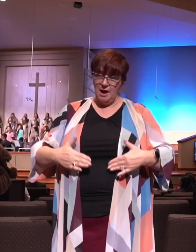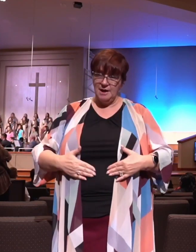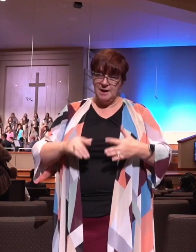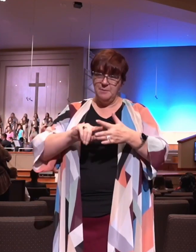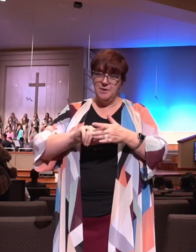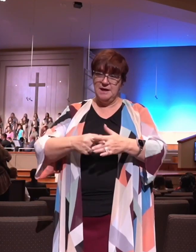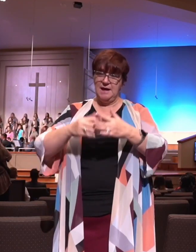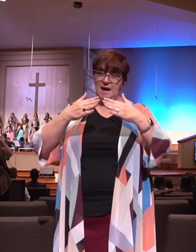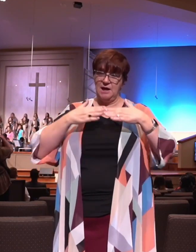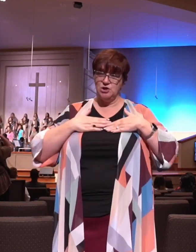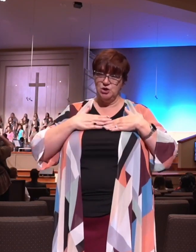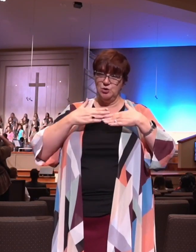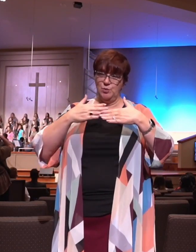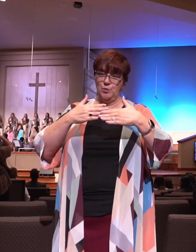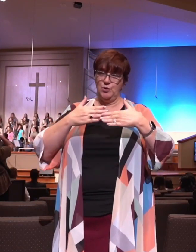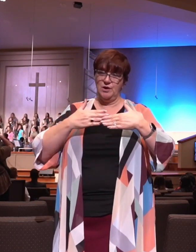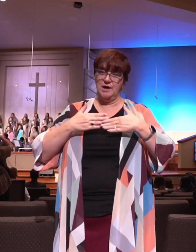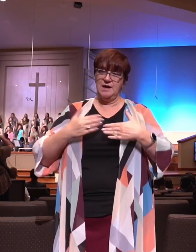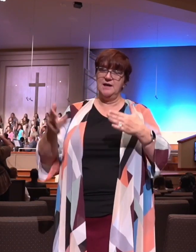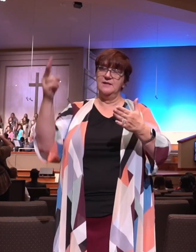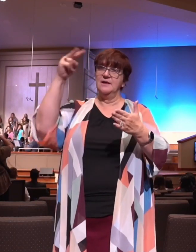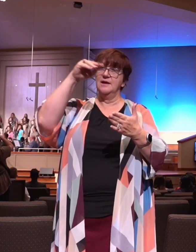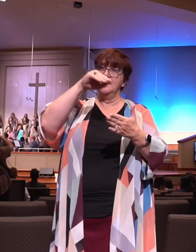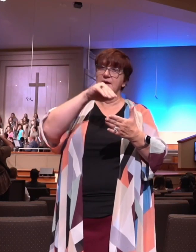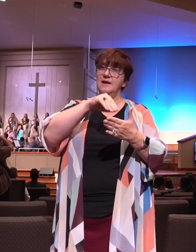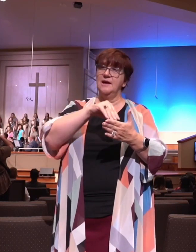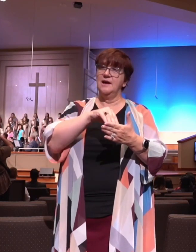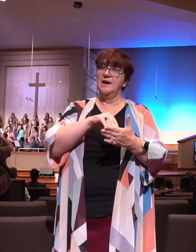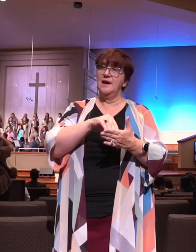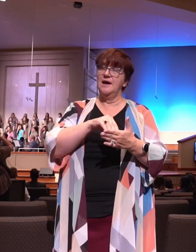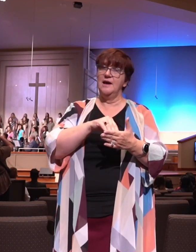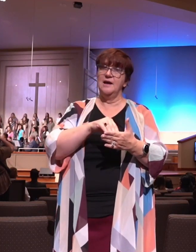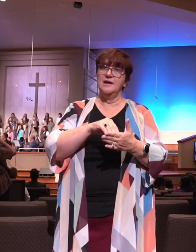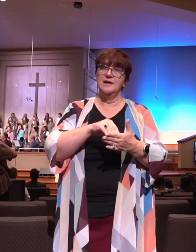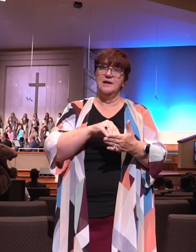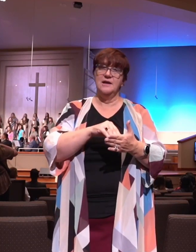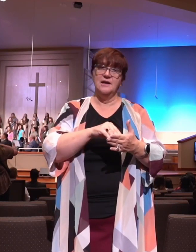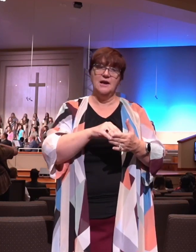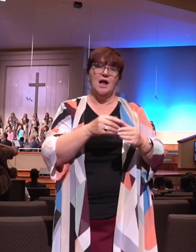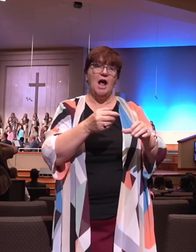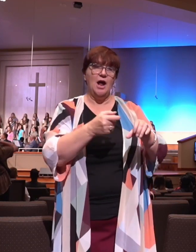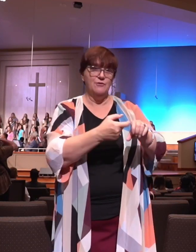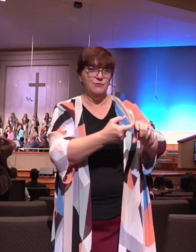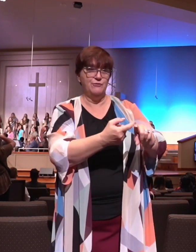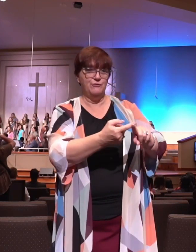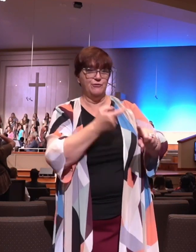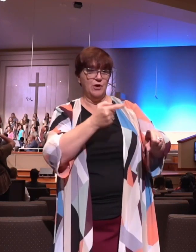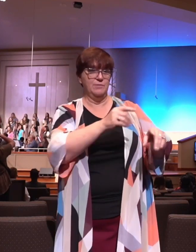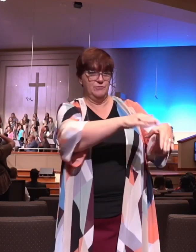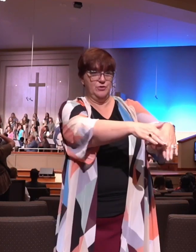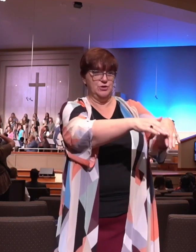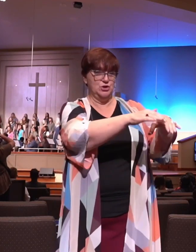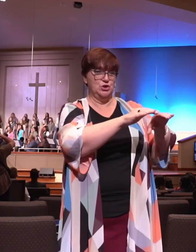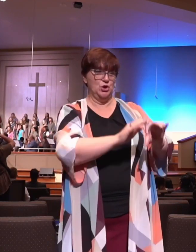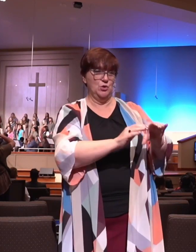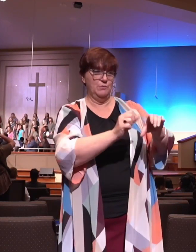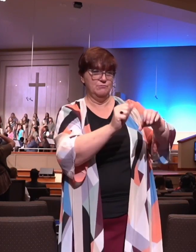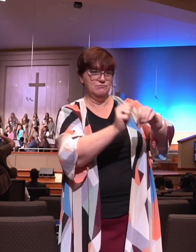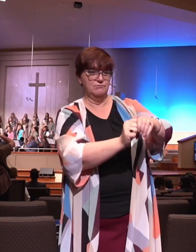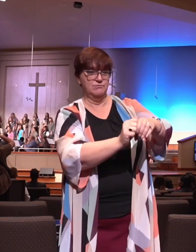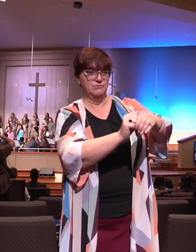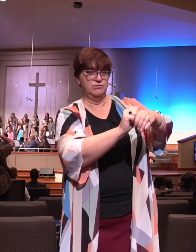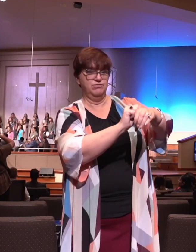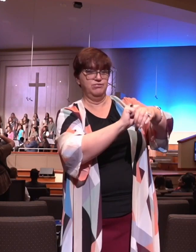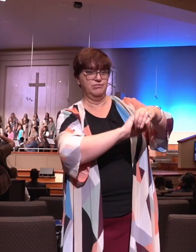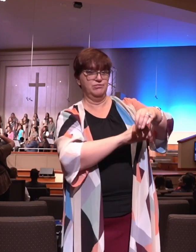Began to breathe Out of the silence The